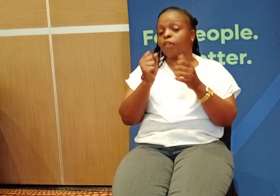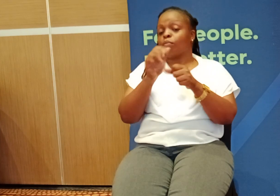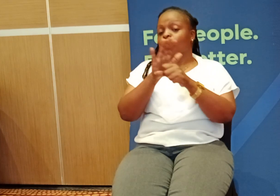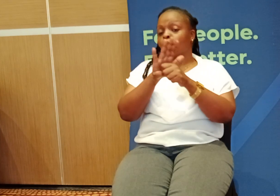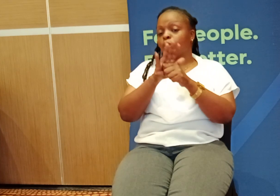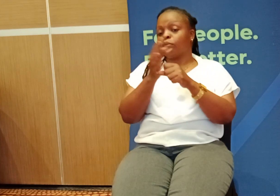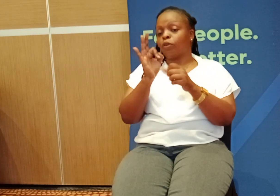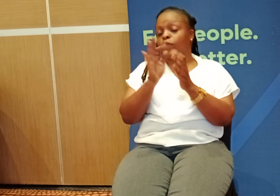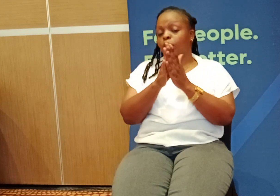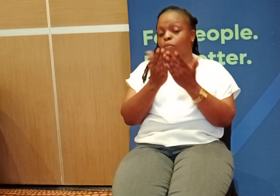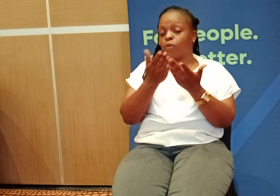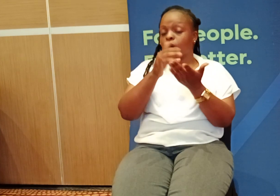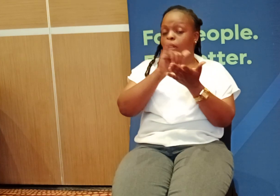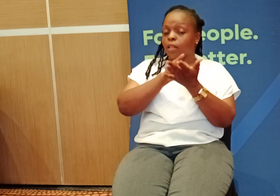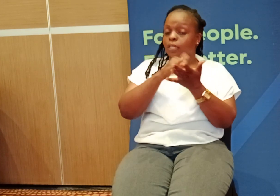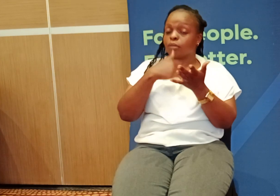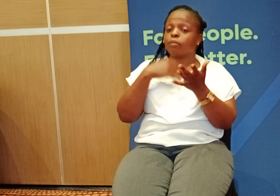That, I think, demonstrates